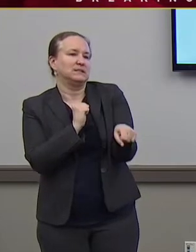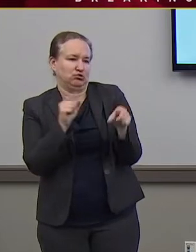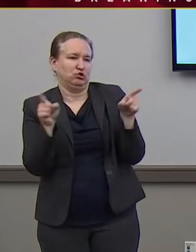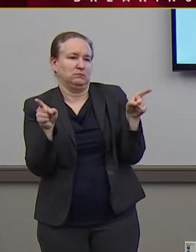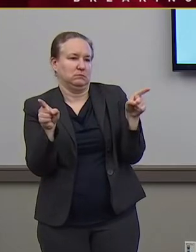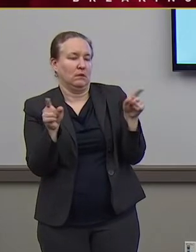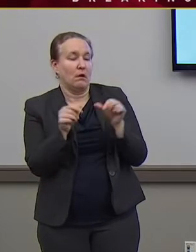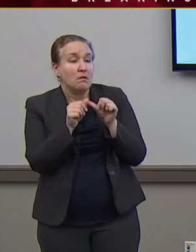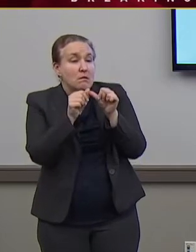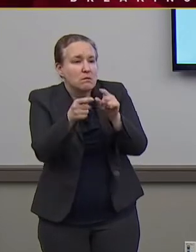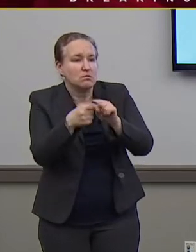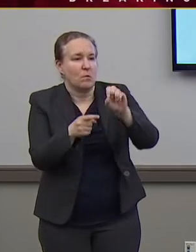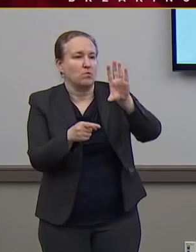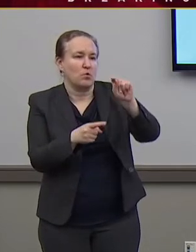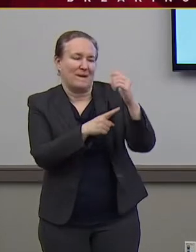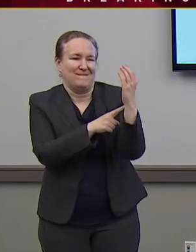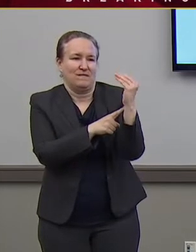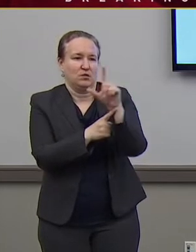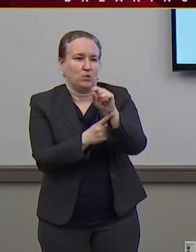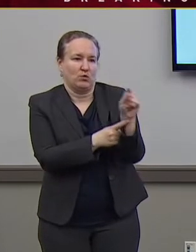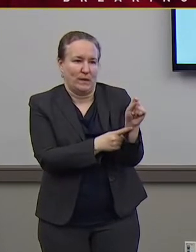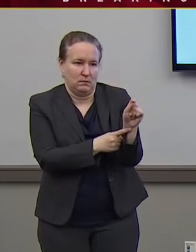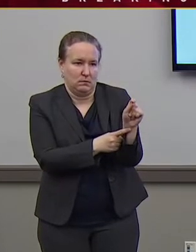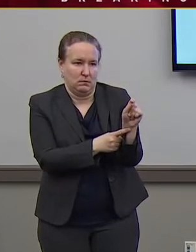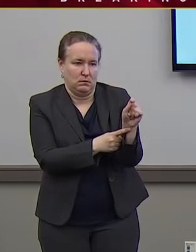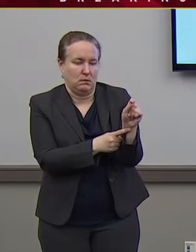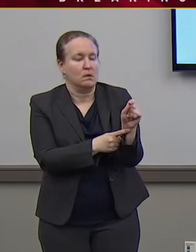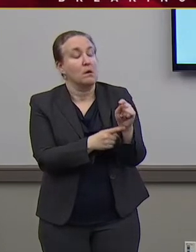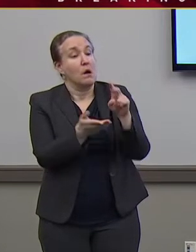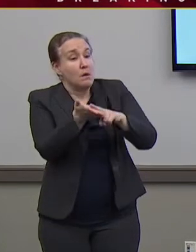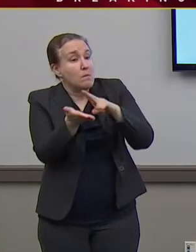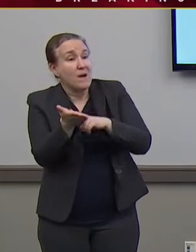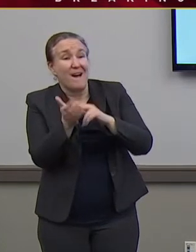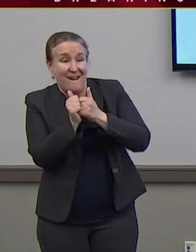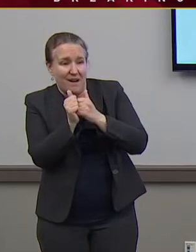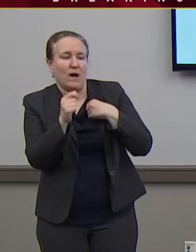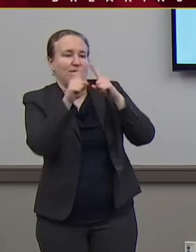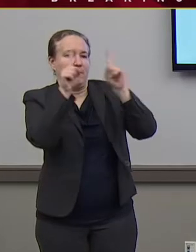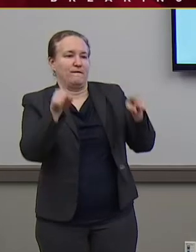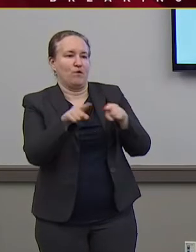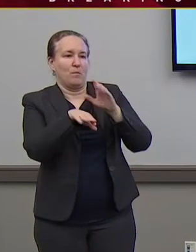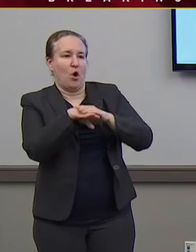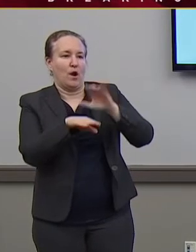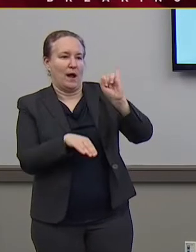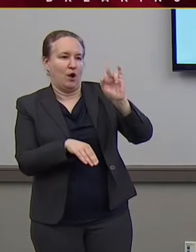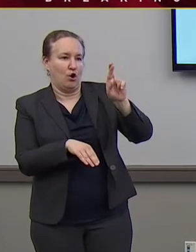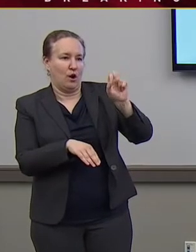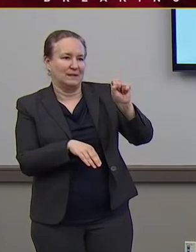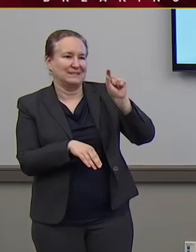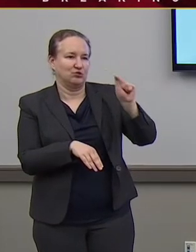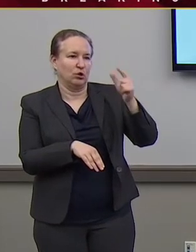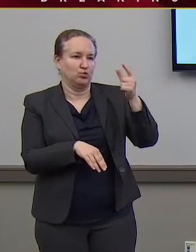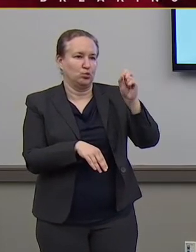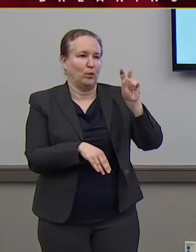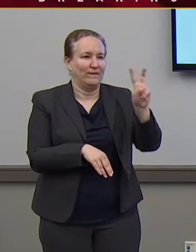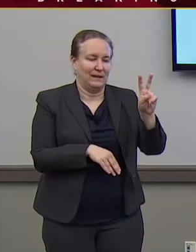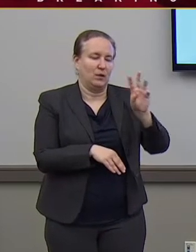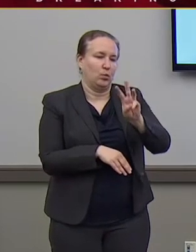to October 15, 2020 by filing a form that can be found on irs.gov